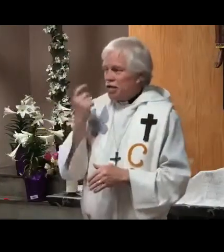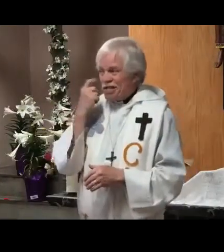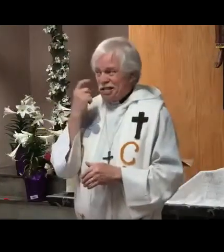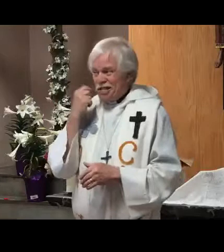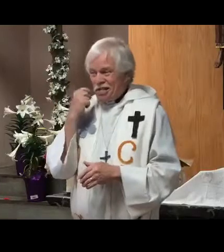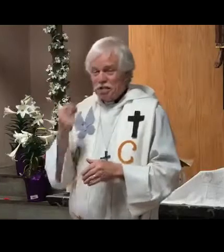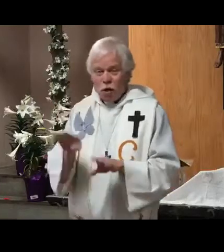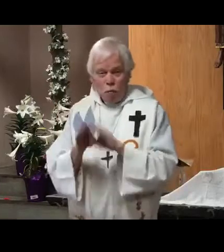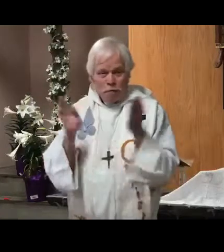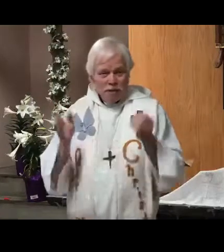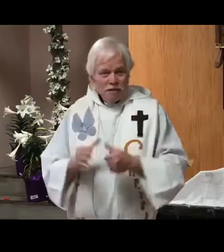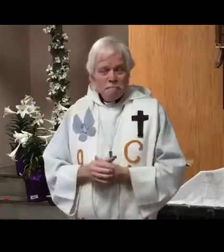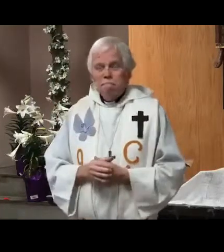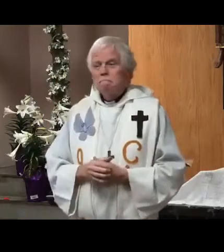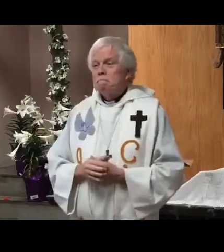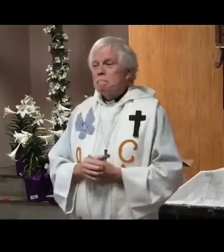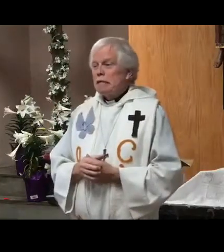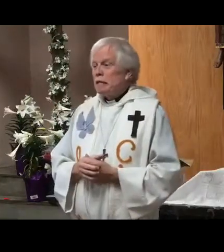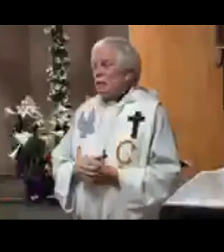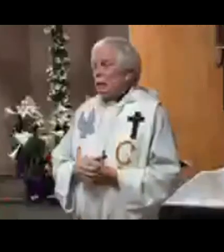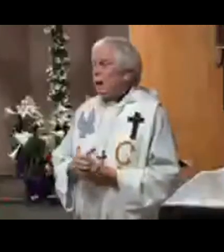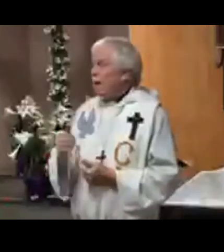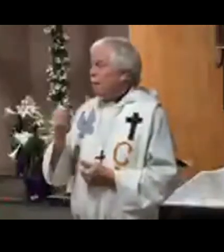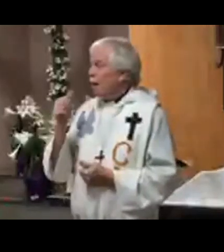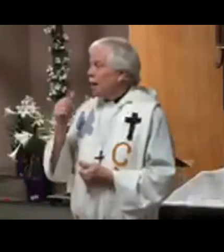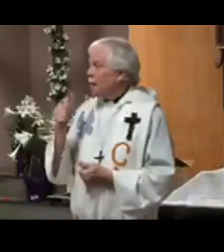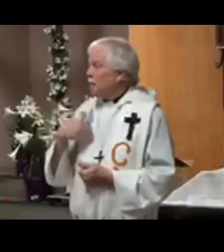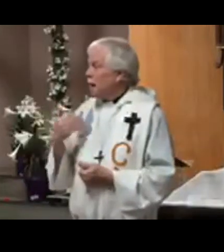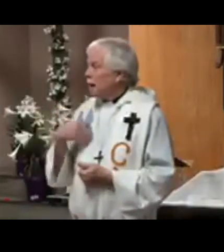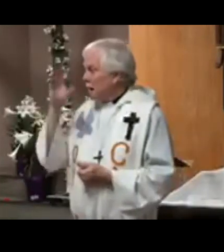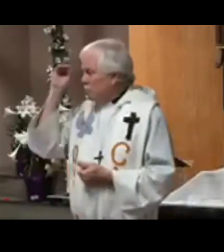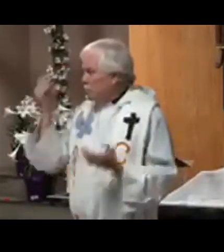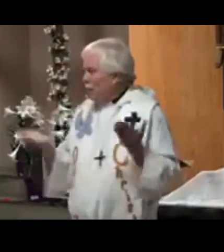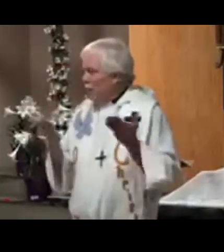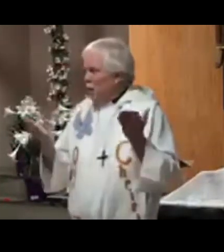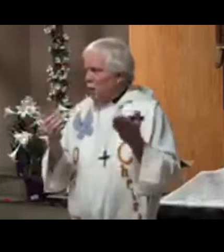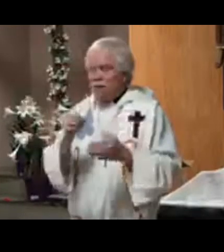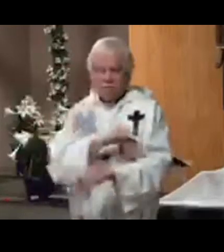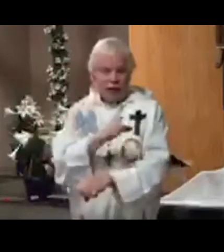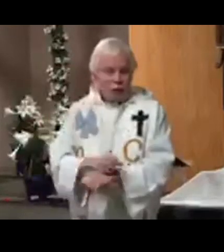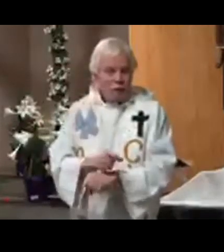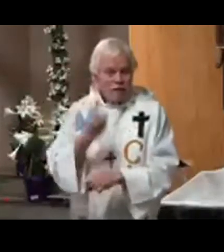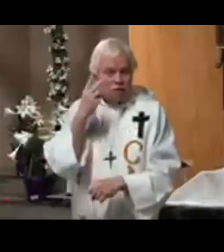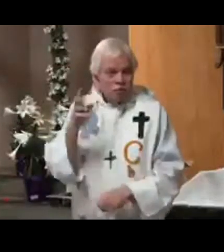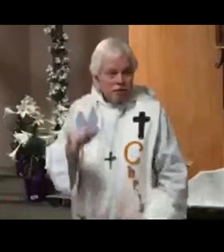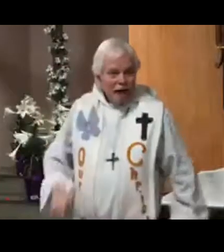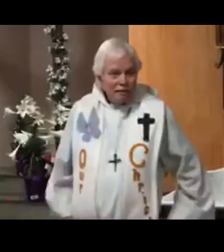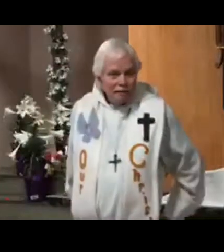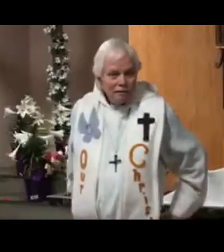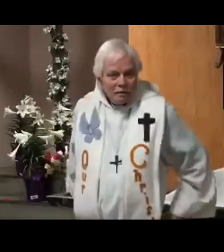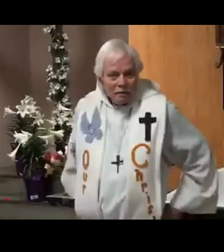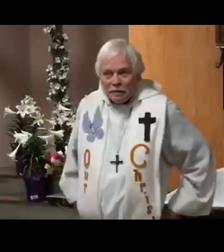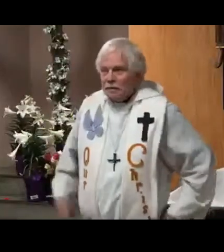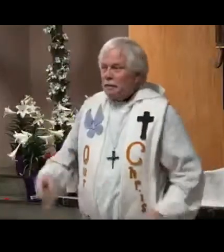it. It just opened about a young boy here in St. Louis. Have you seen